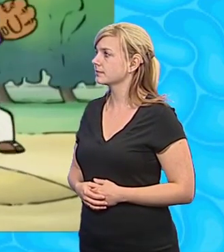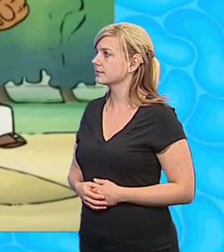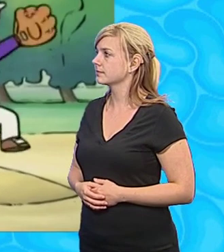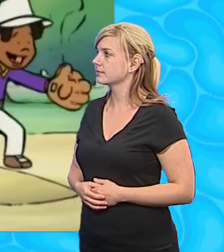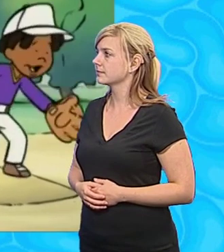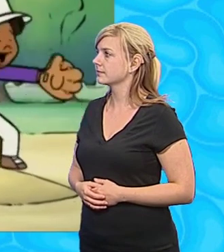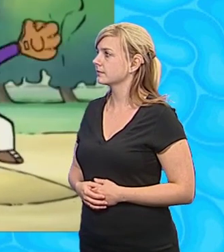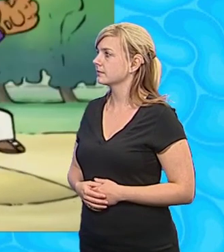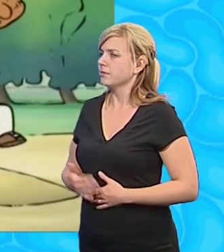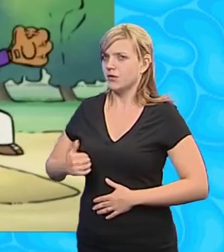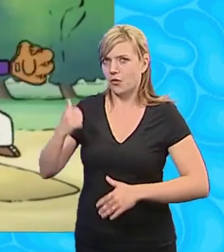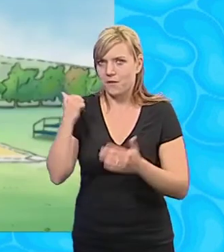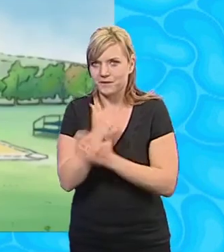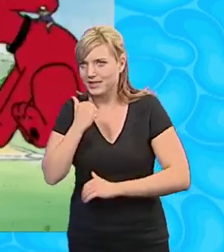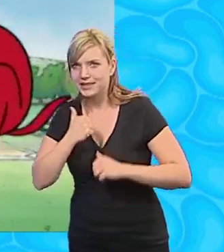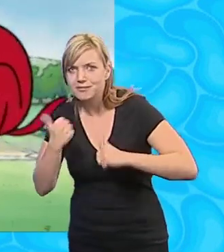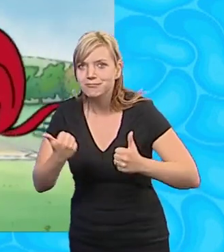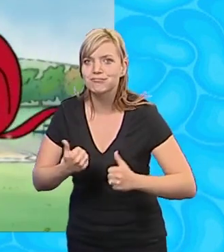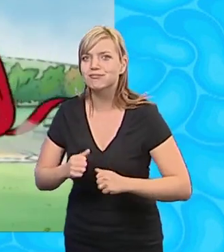Yeah! All right!